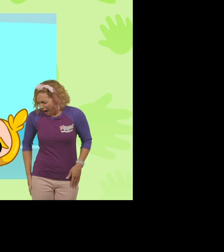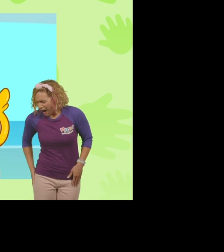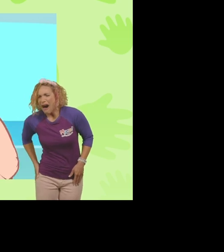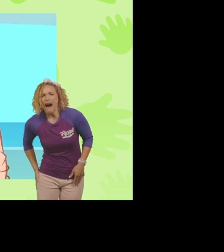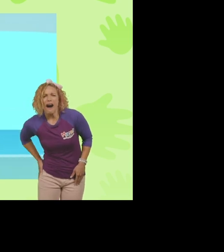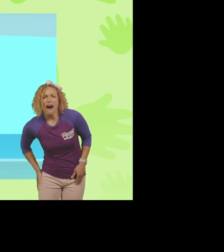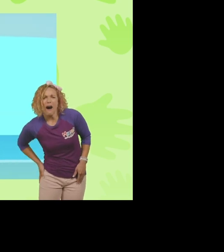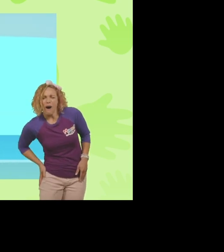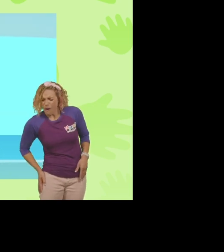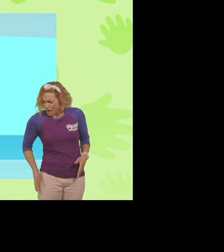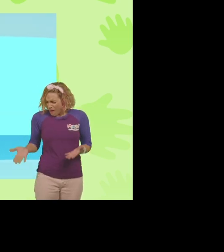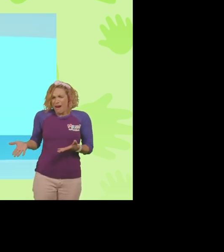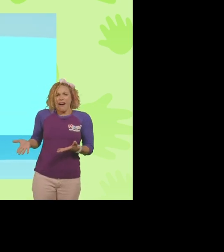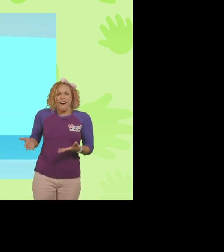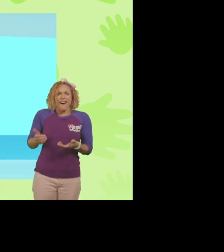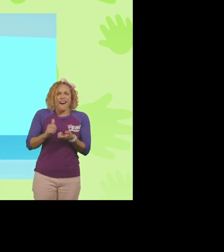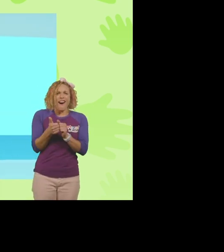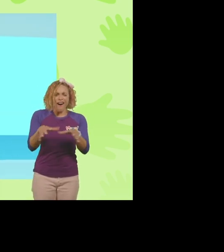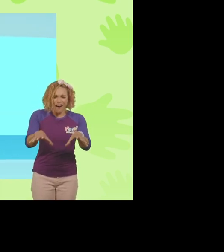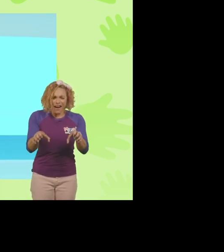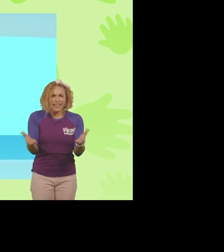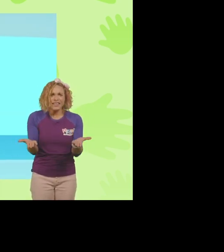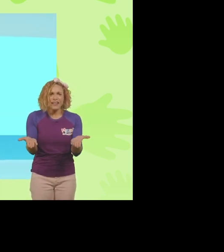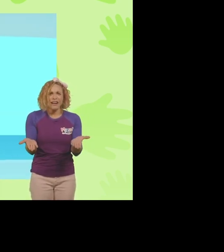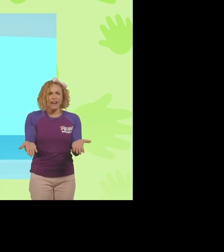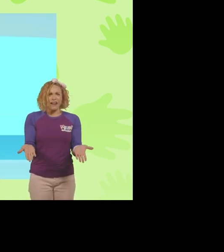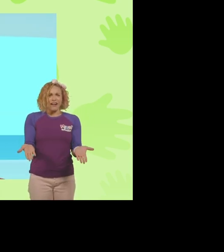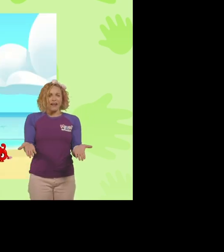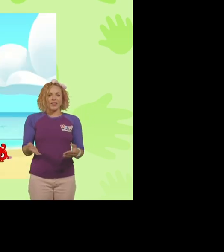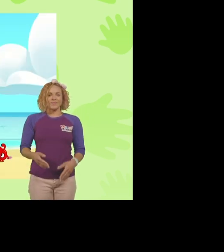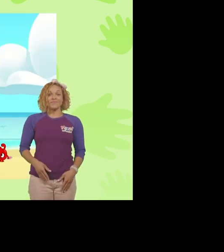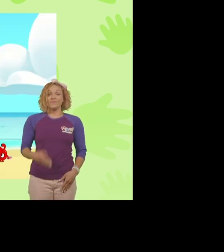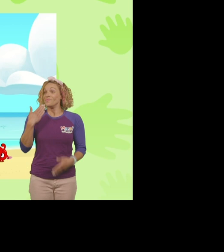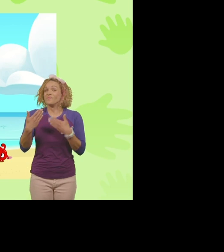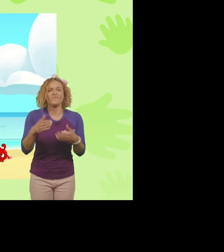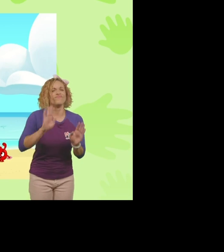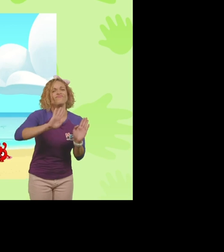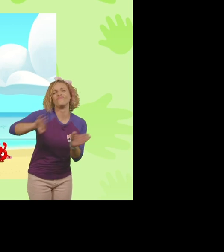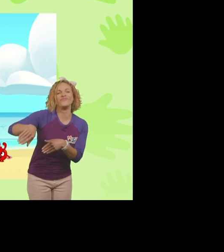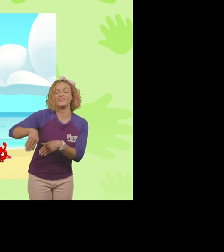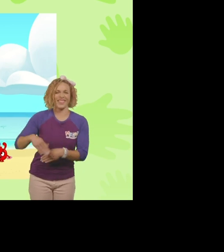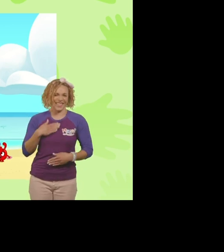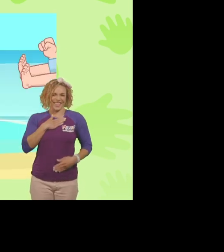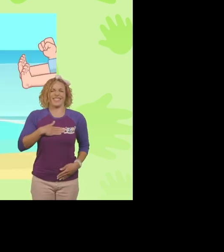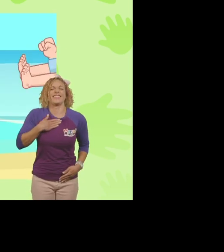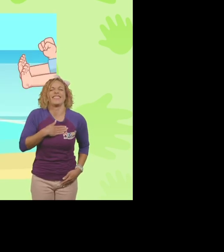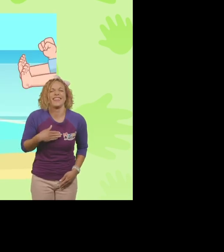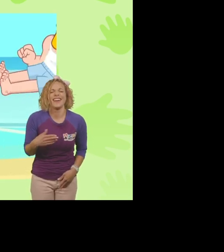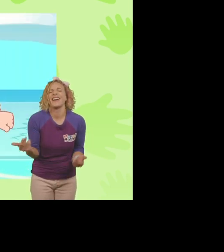Ow! Oof. How did this ice get here? No need to thank us. Enjoy!